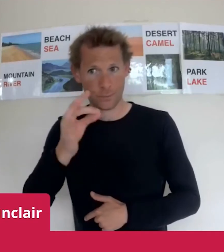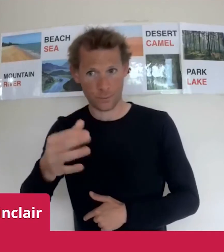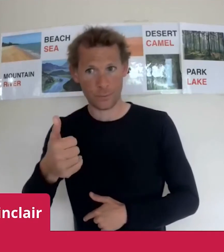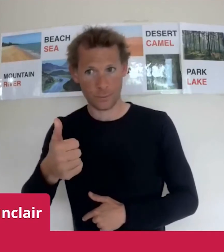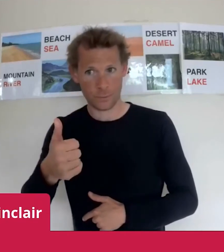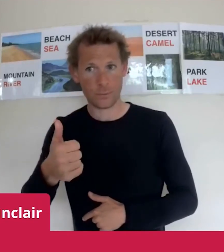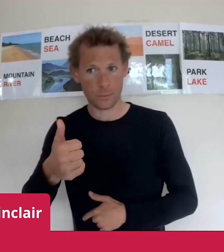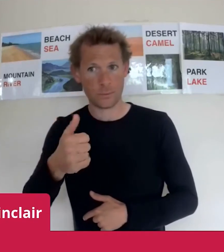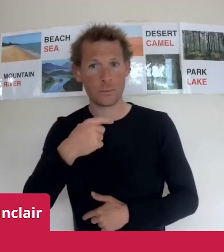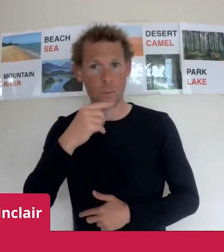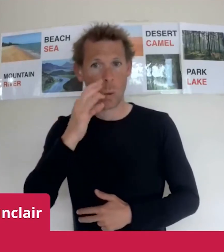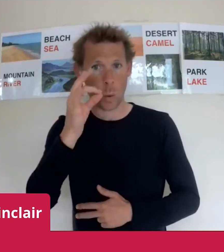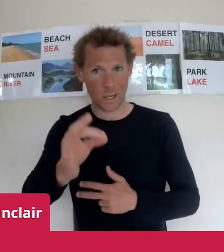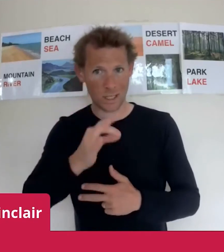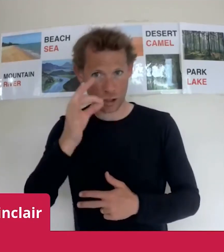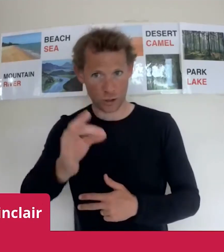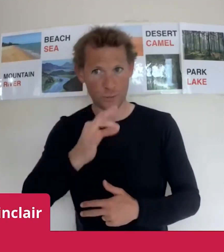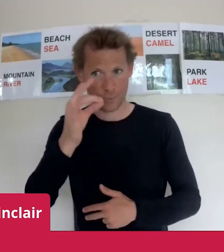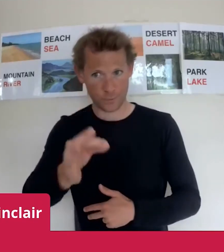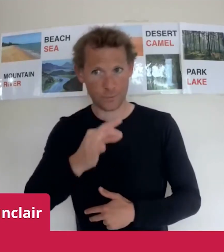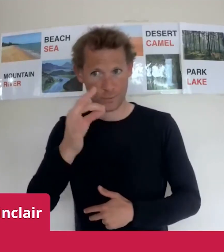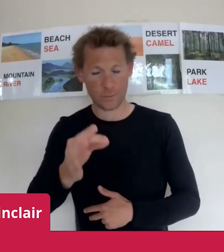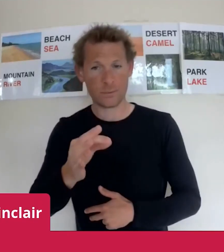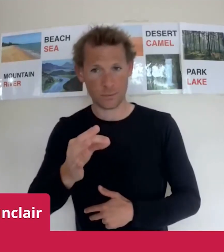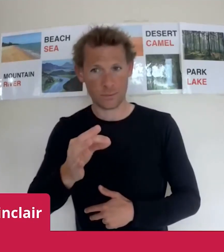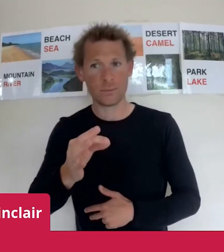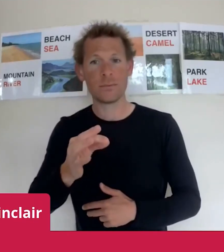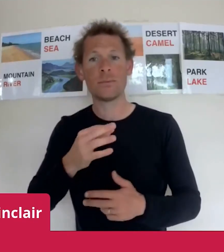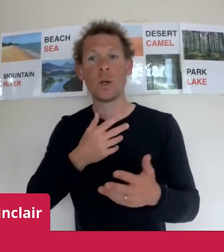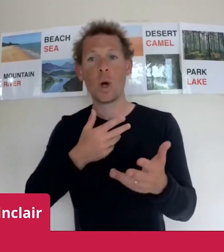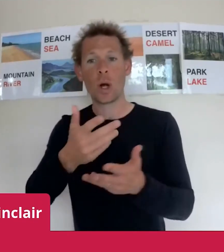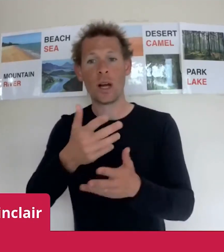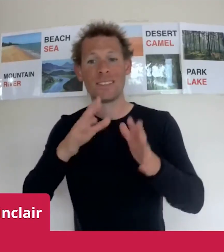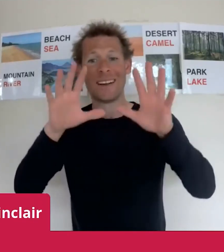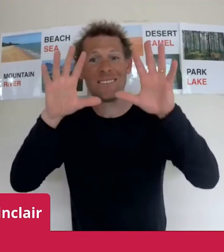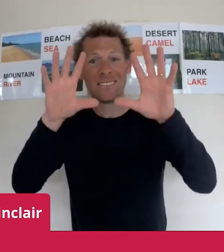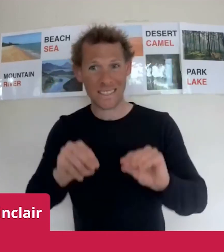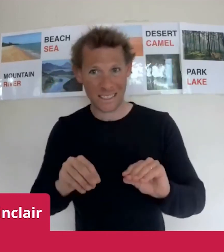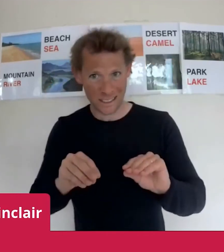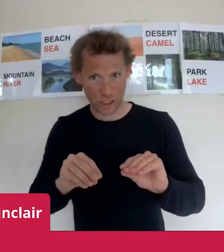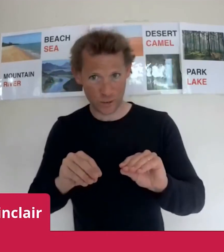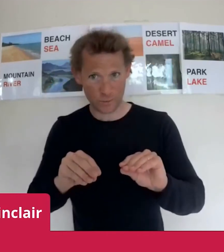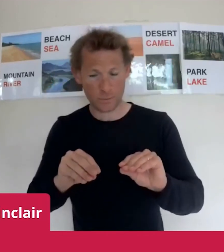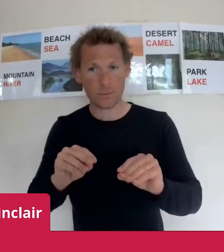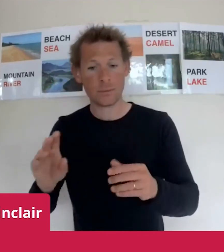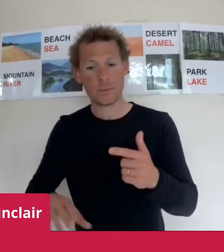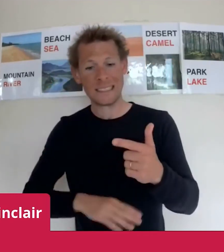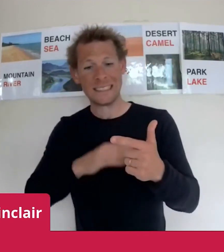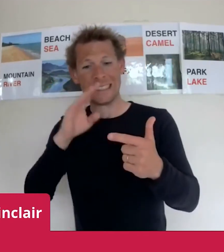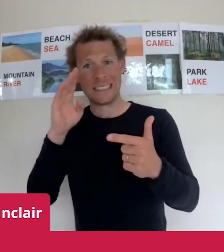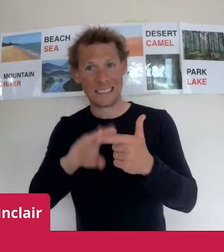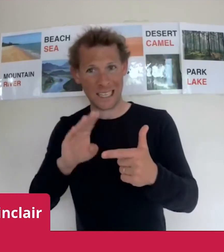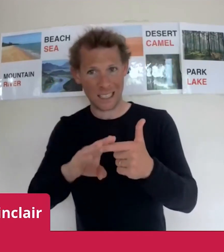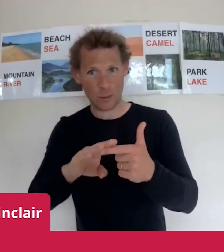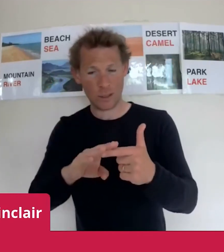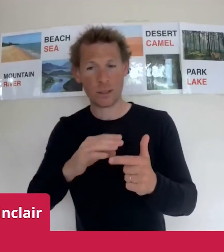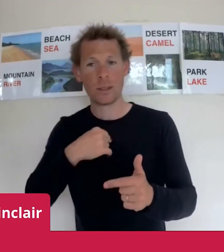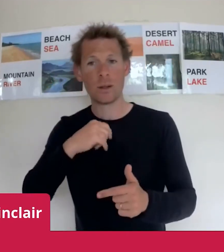So in terms of, we can't see each other, so we're going to do some questions now, but I'll ask